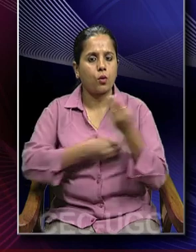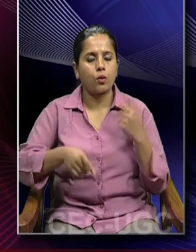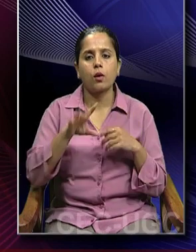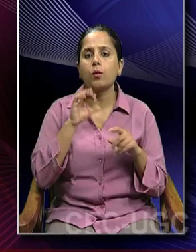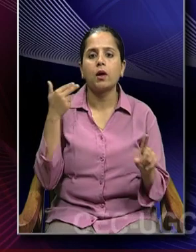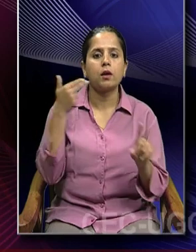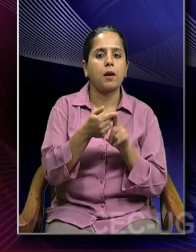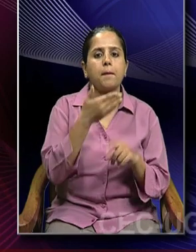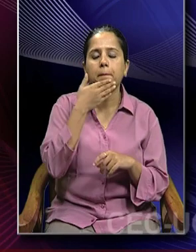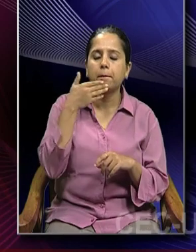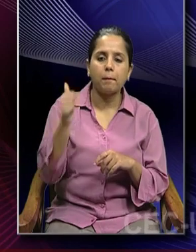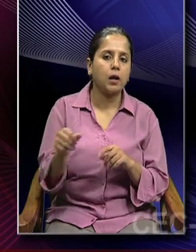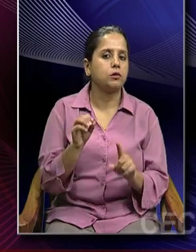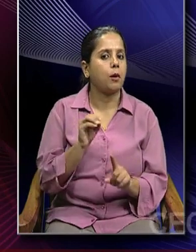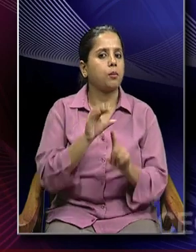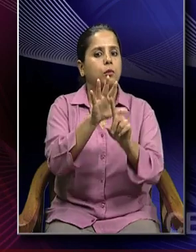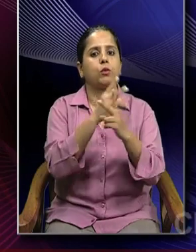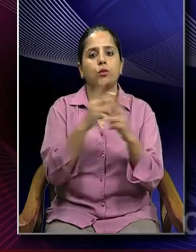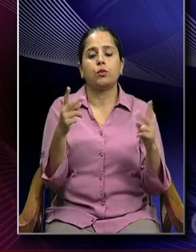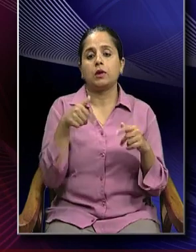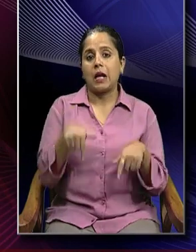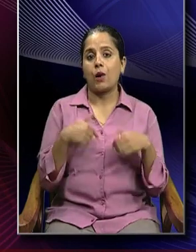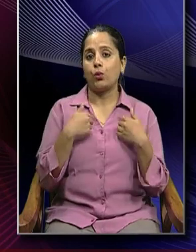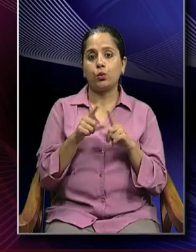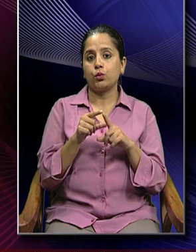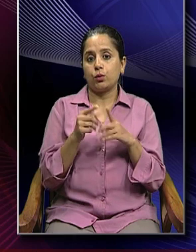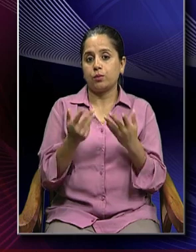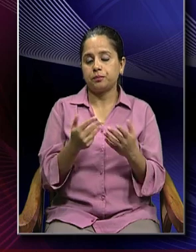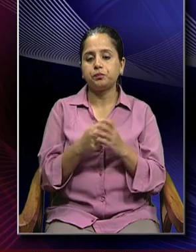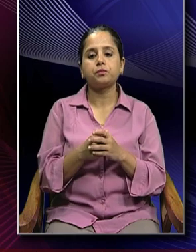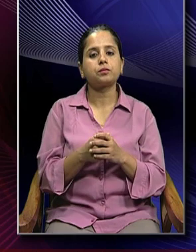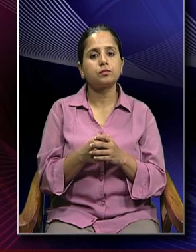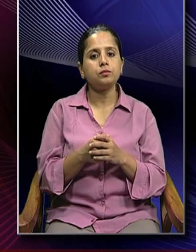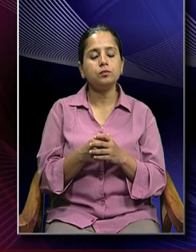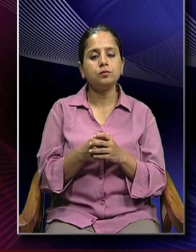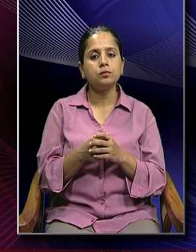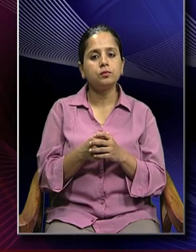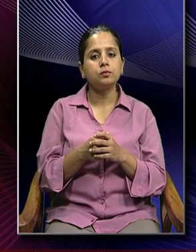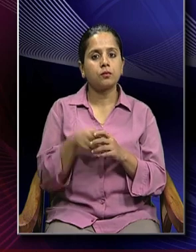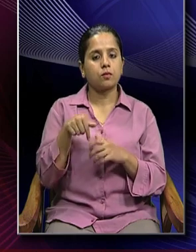as best approach. So, here what we do, we actually